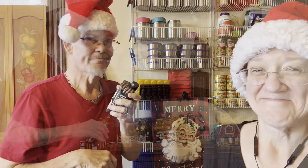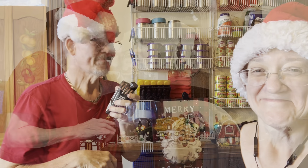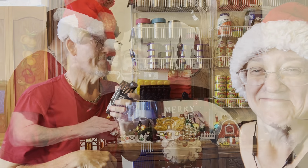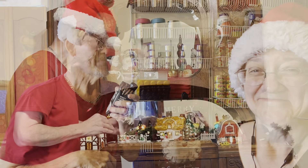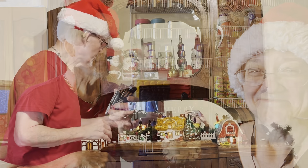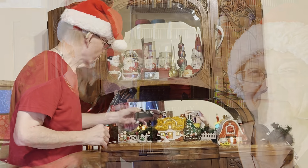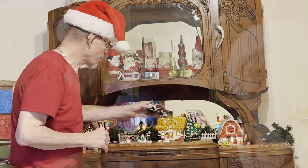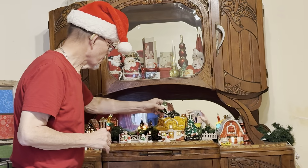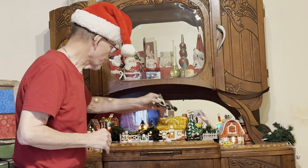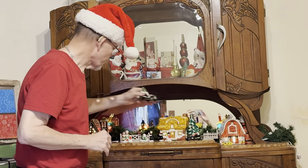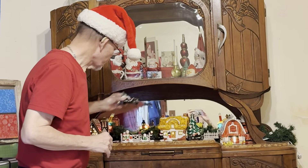Thank you.